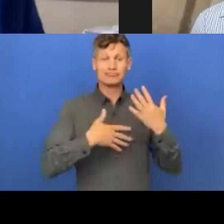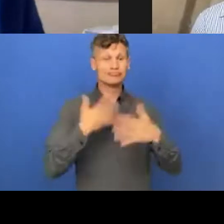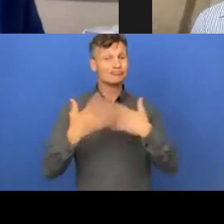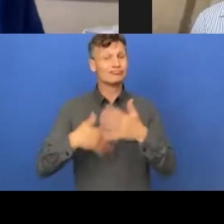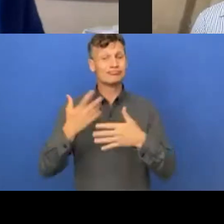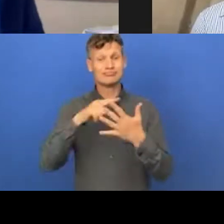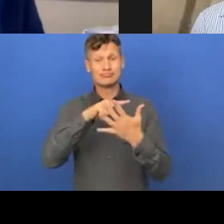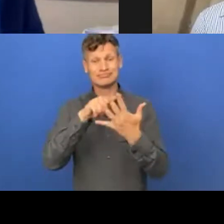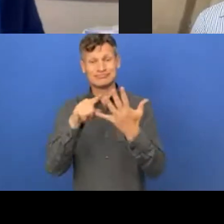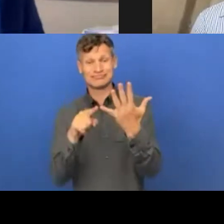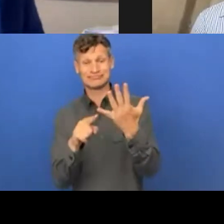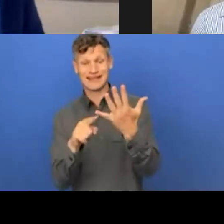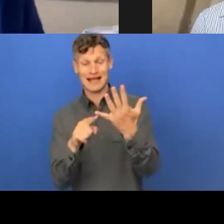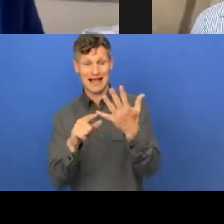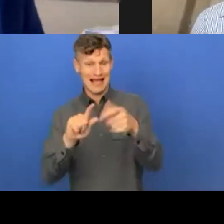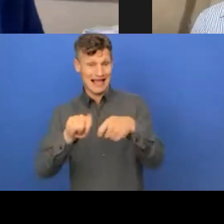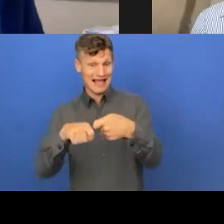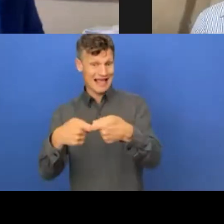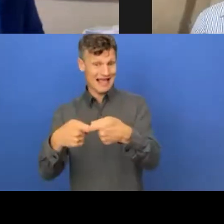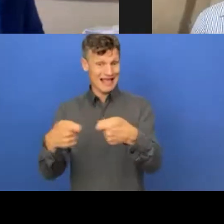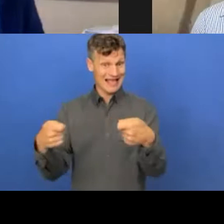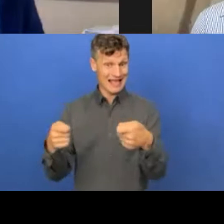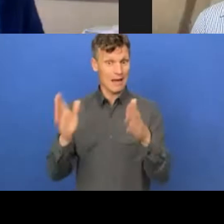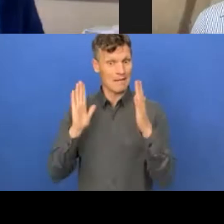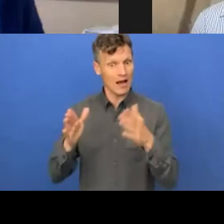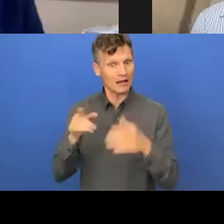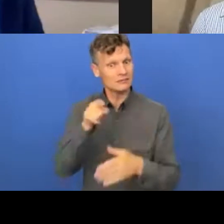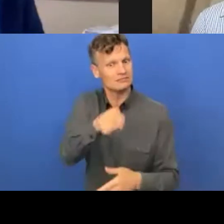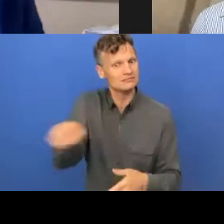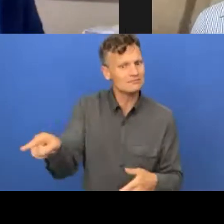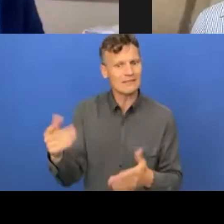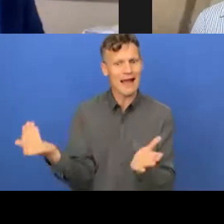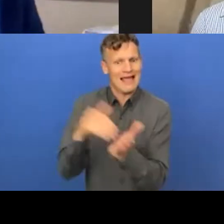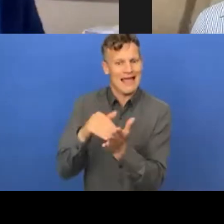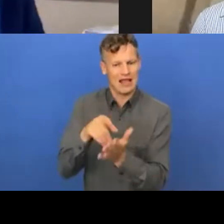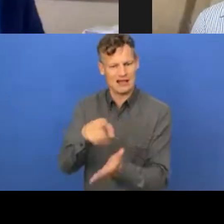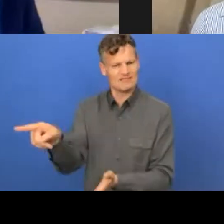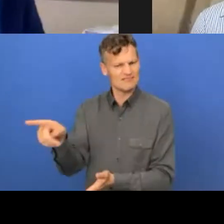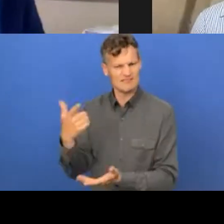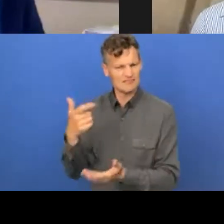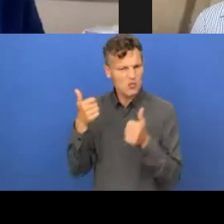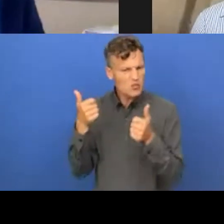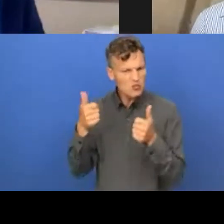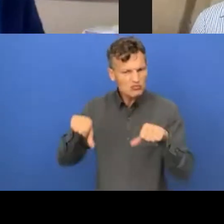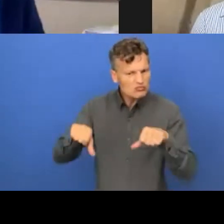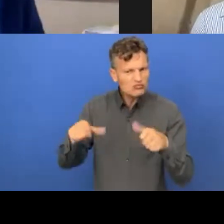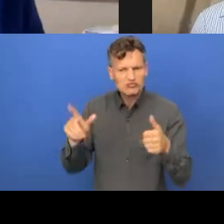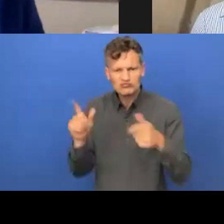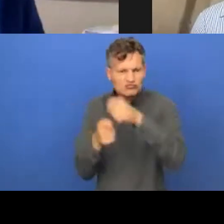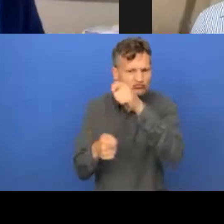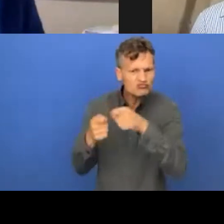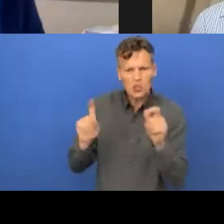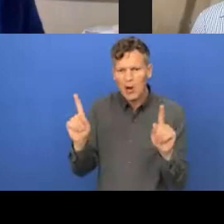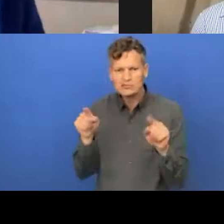to reflect on what worked and what didn't, because that also